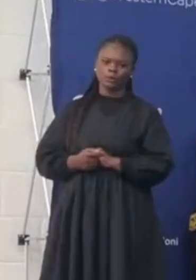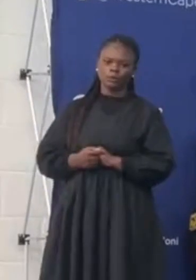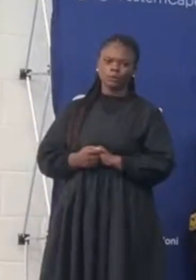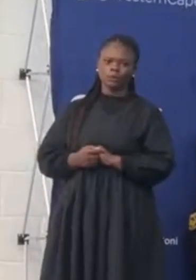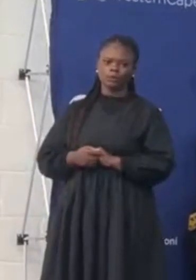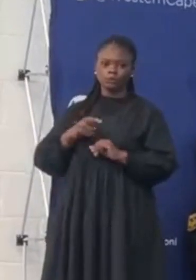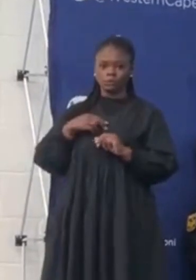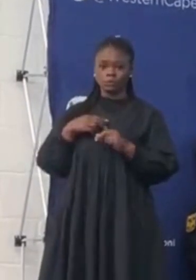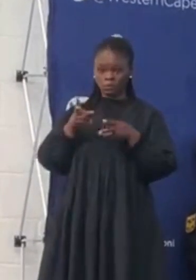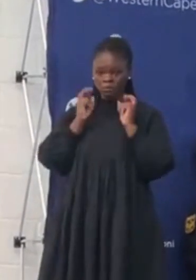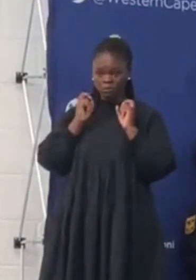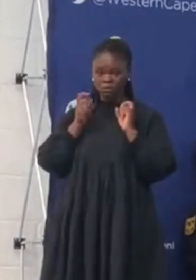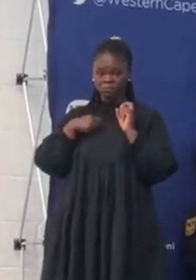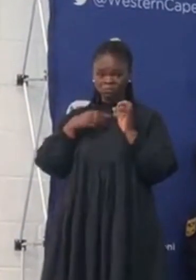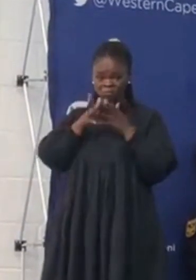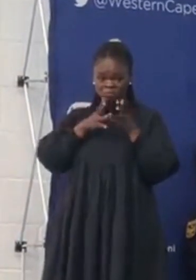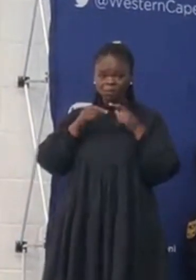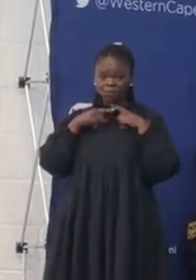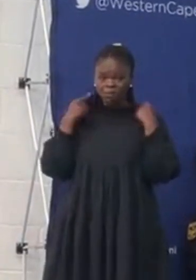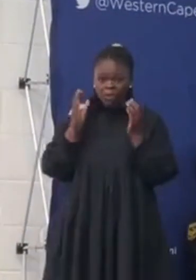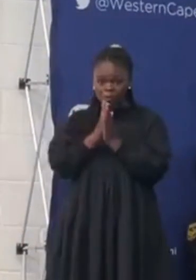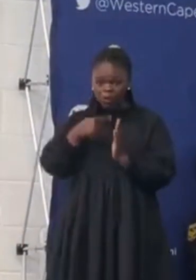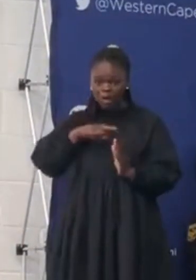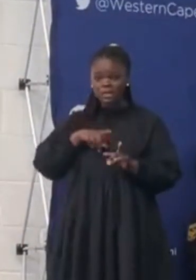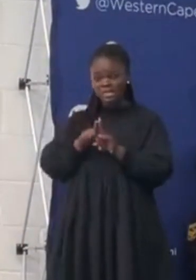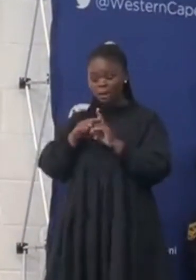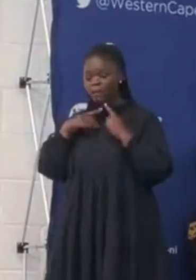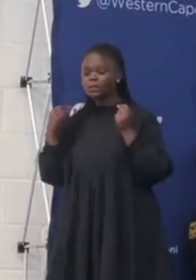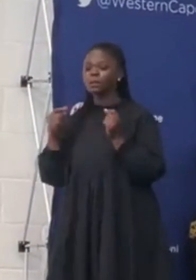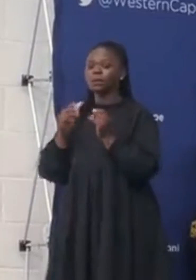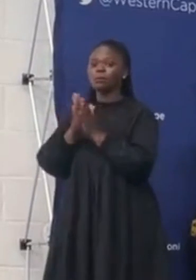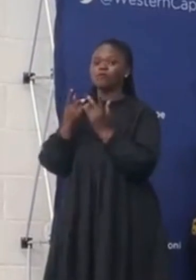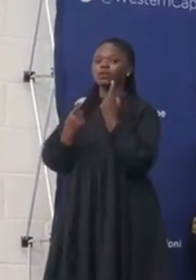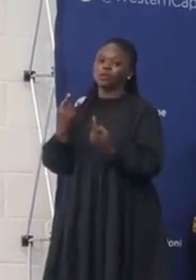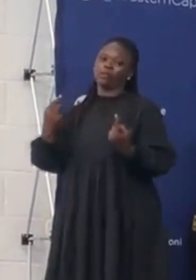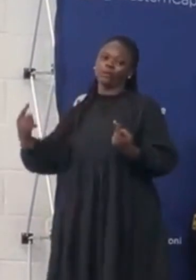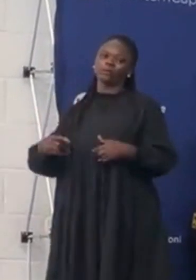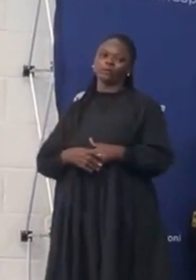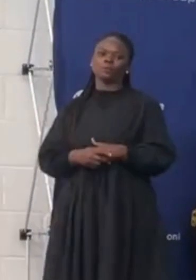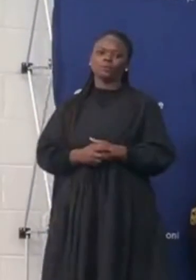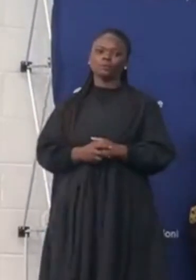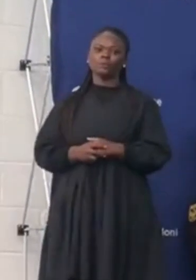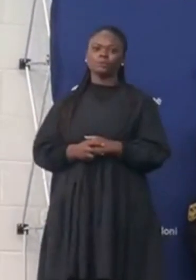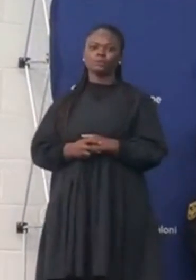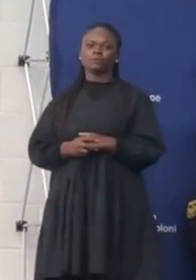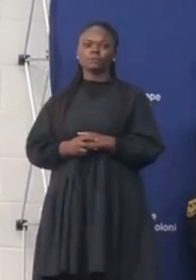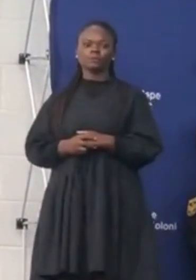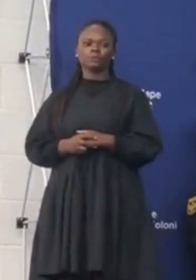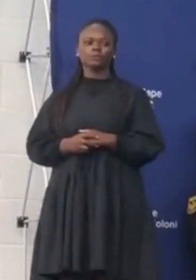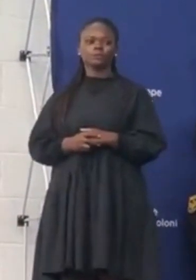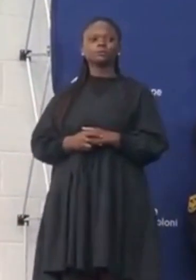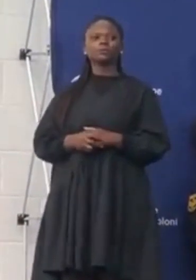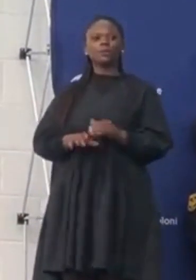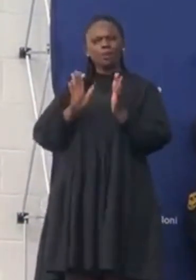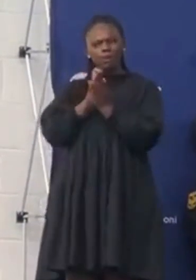According to the last released national crime statistics, the Western Cape province recorded 1611 sexual offences between April and June